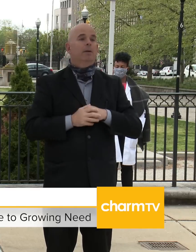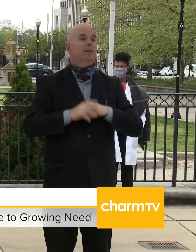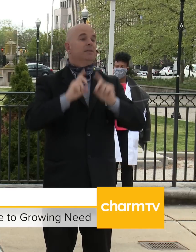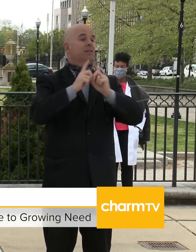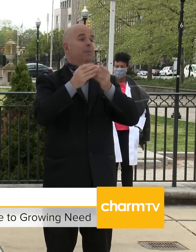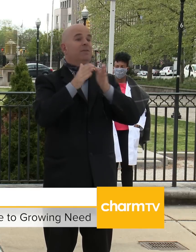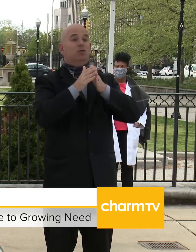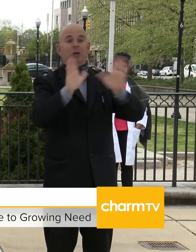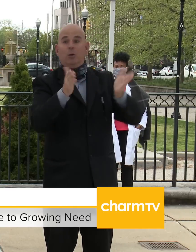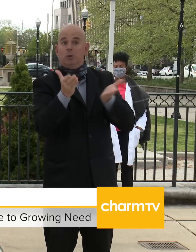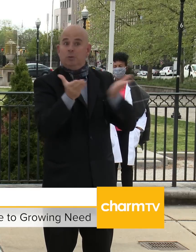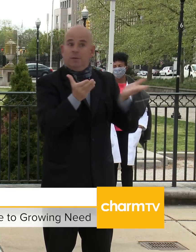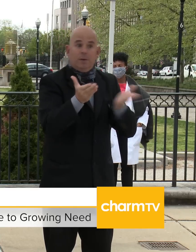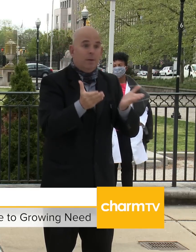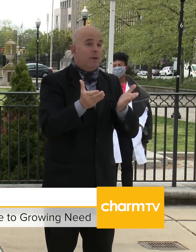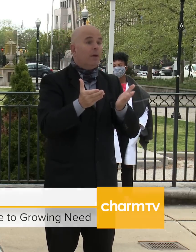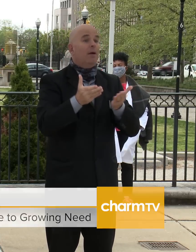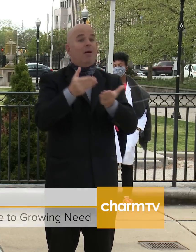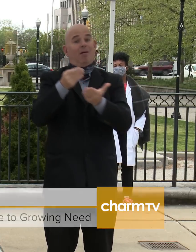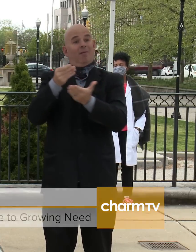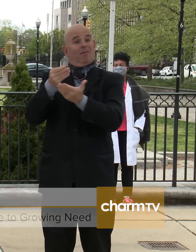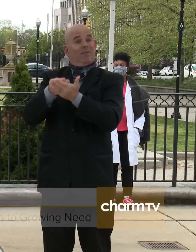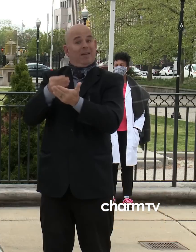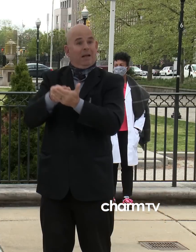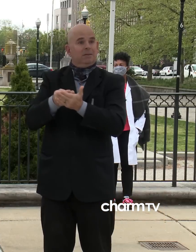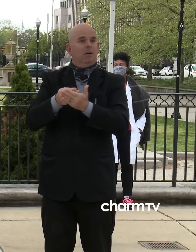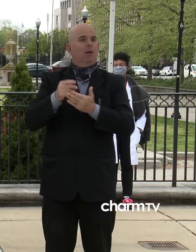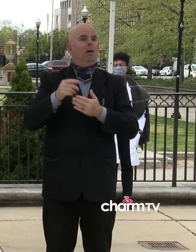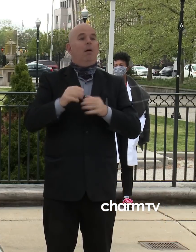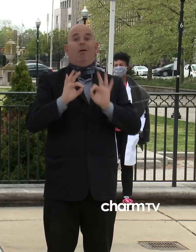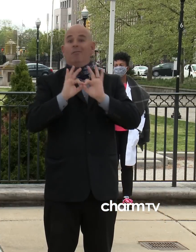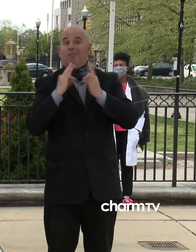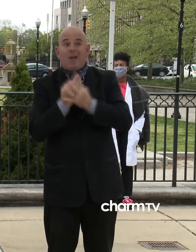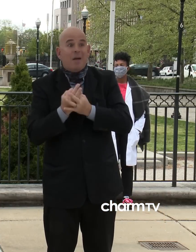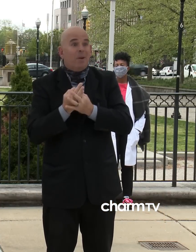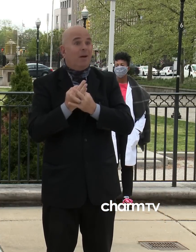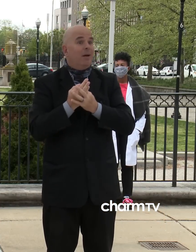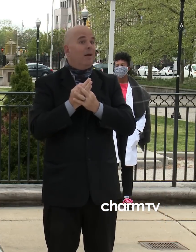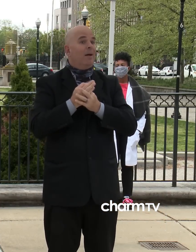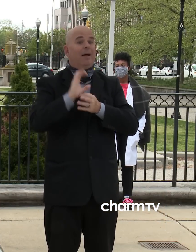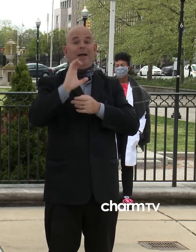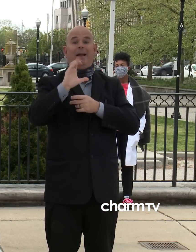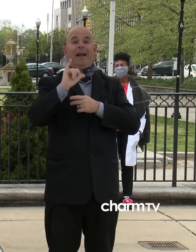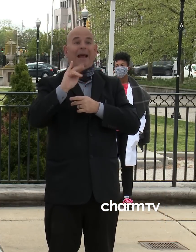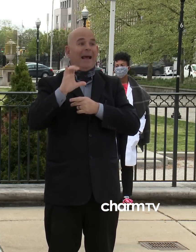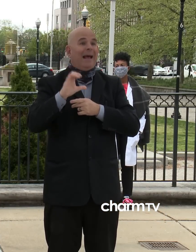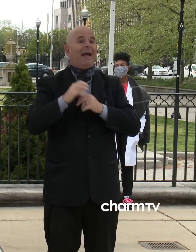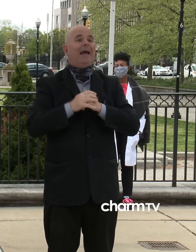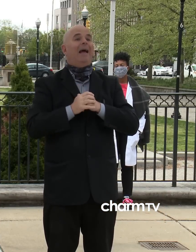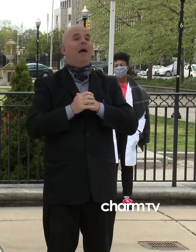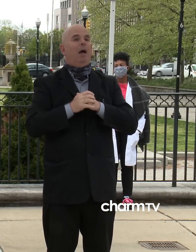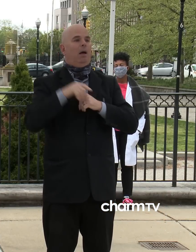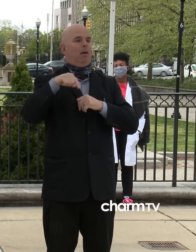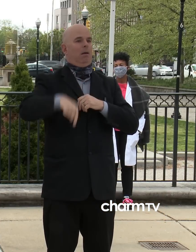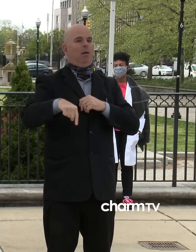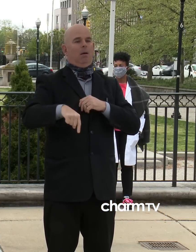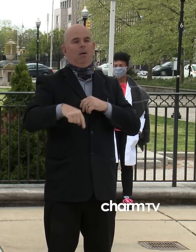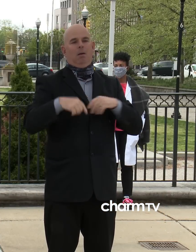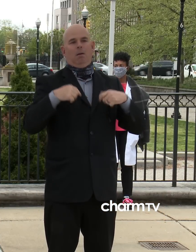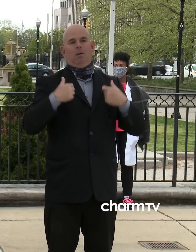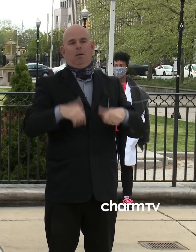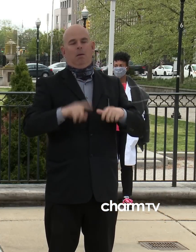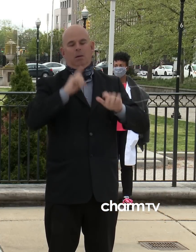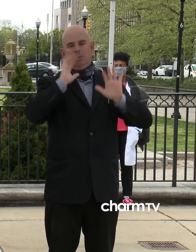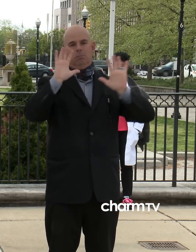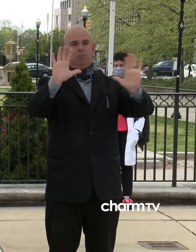Family League, and the Office of Performance Management and Innovation. This has truly been a team effort.